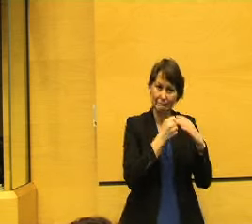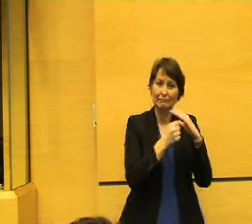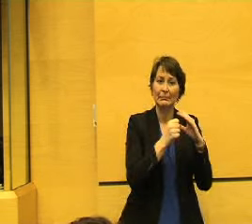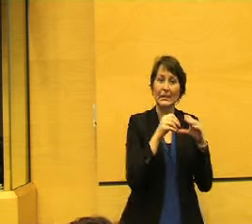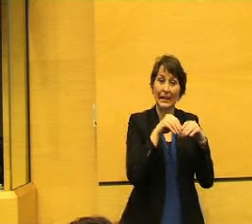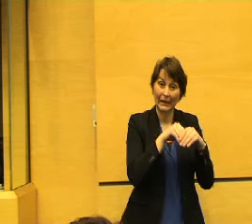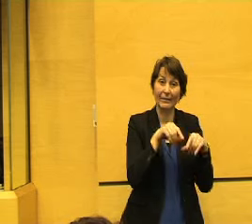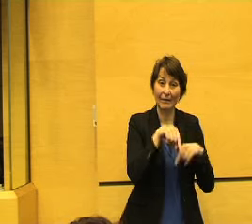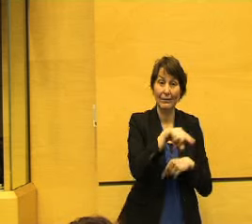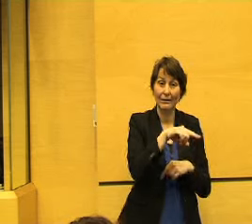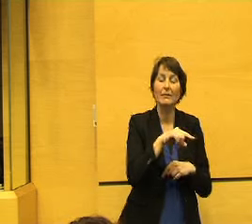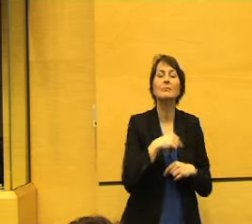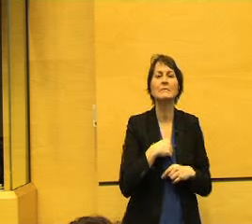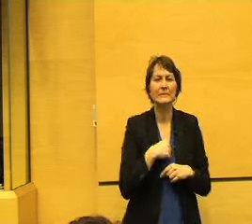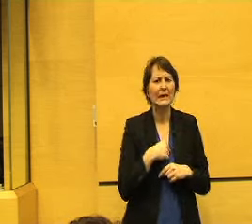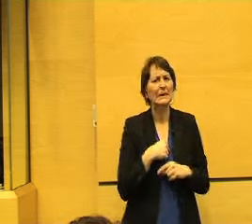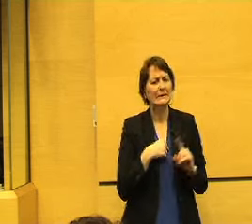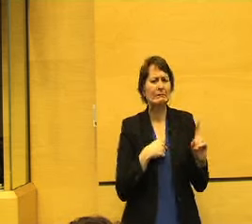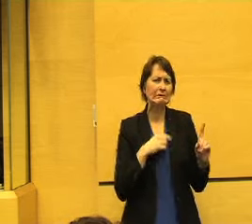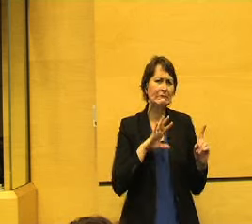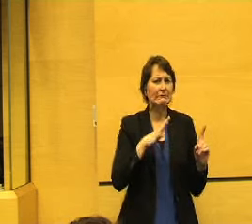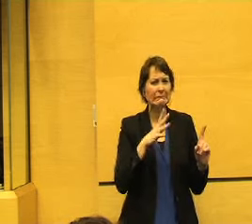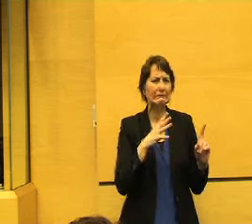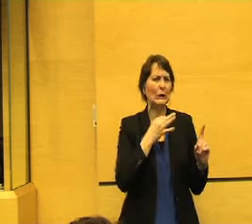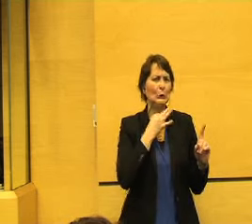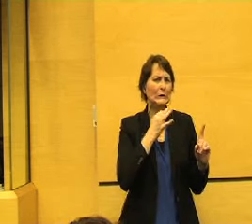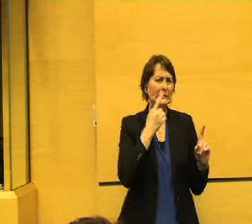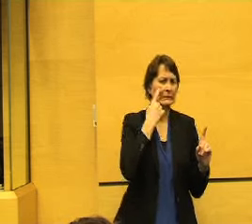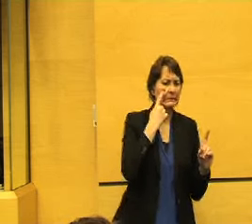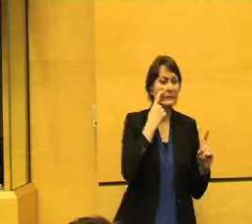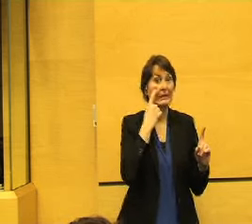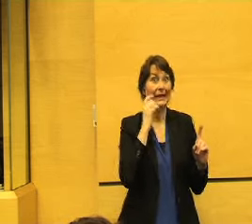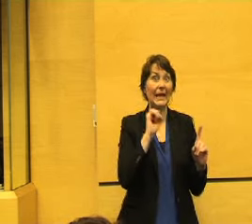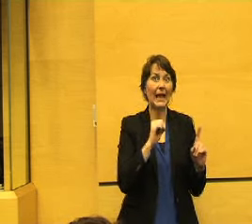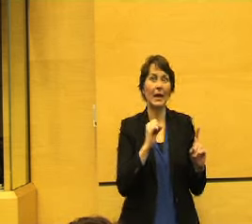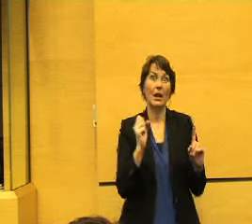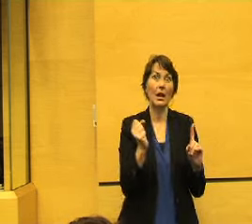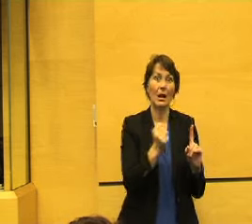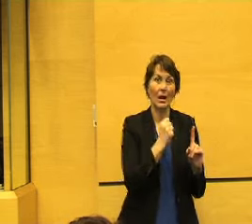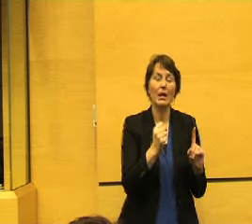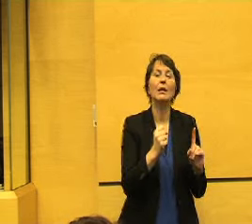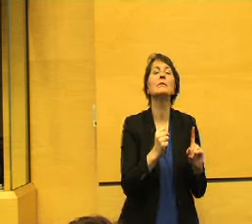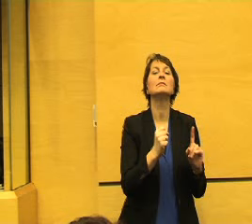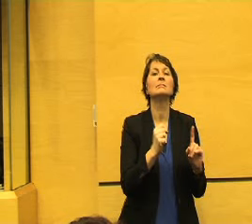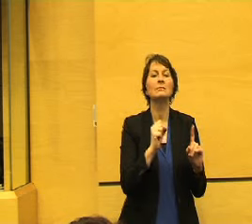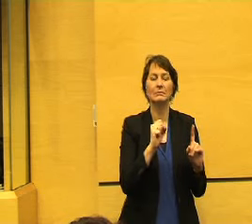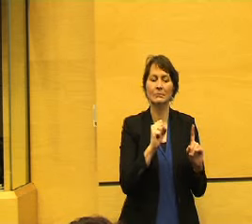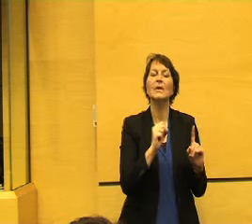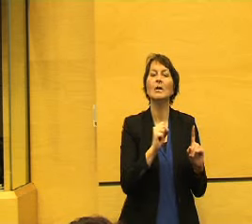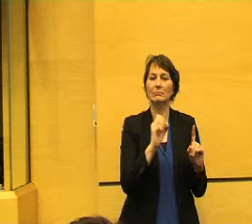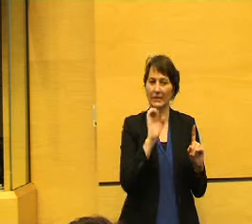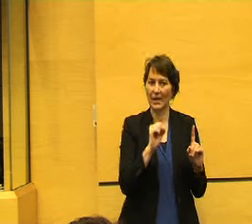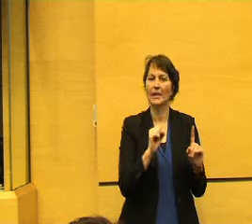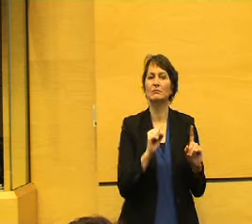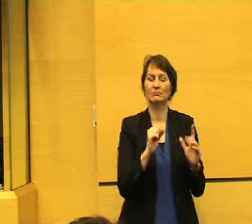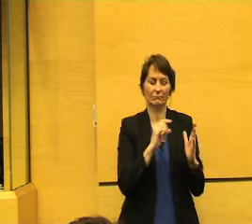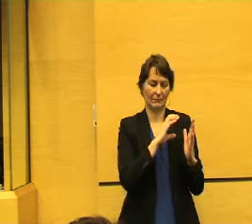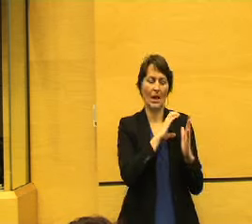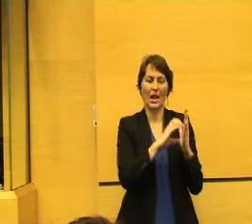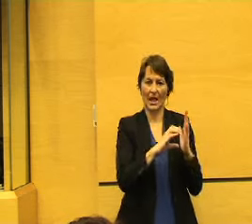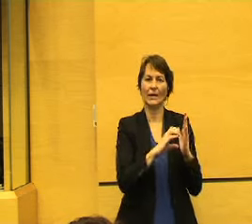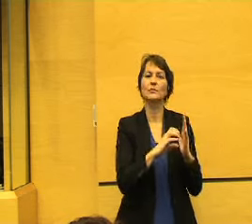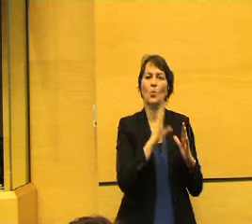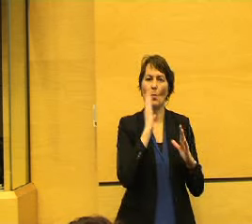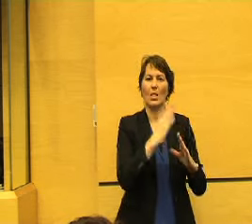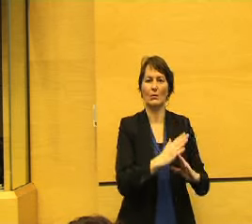potential risk of harm, abuses, and coercion, can be protected under this